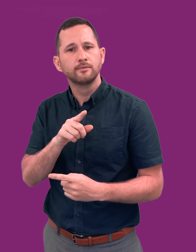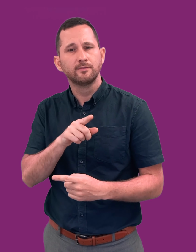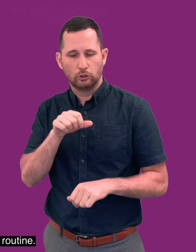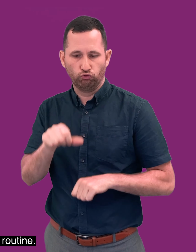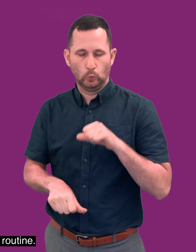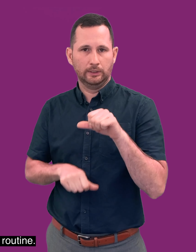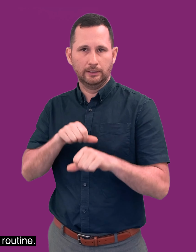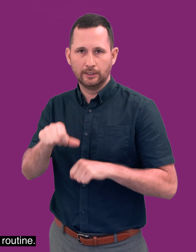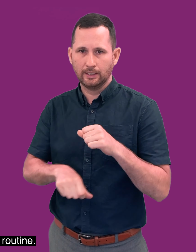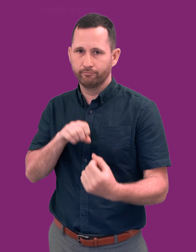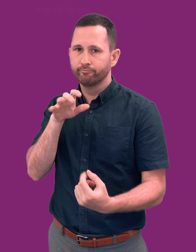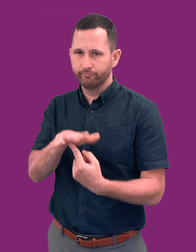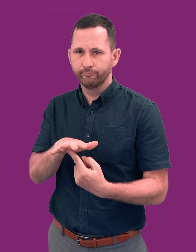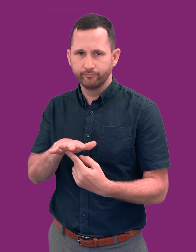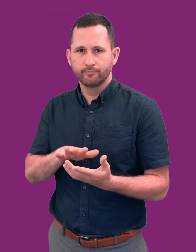Have a routine.